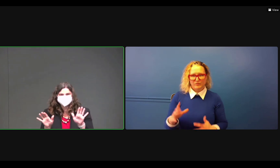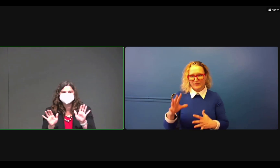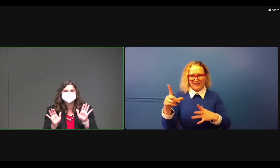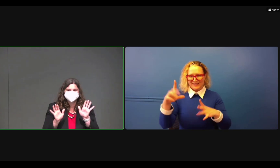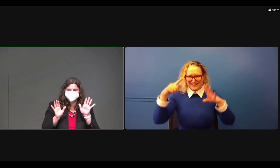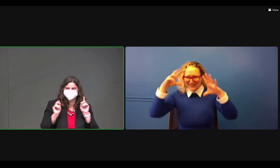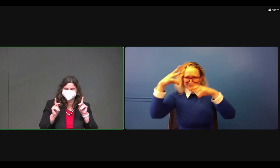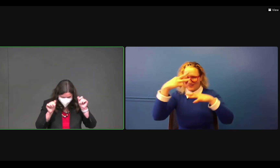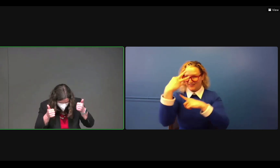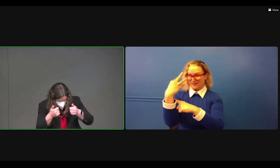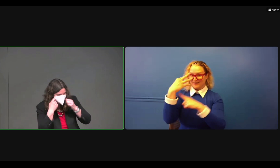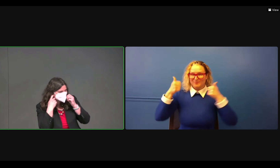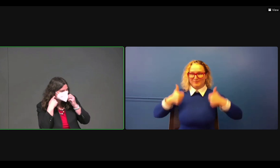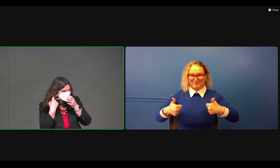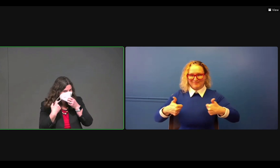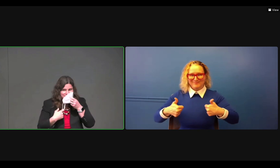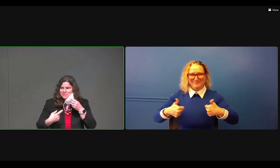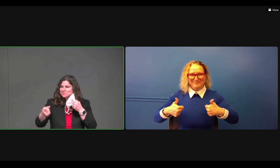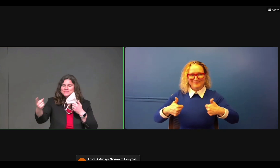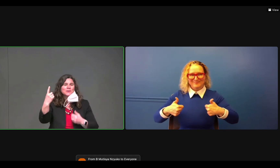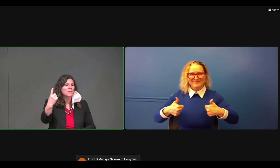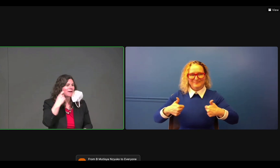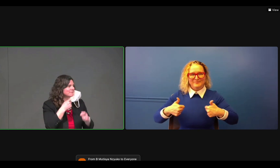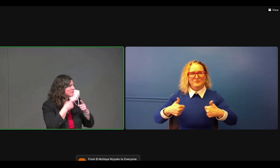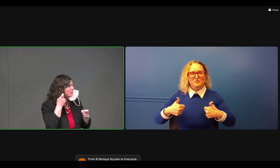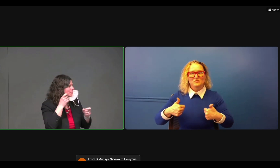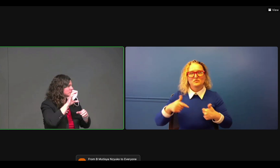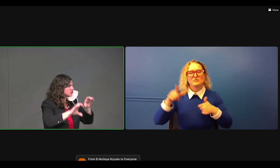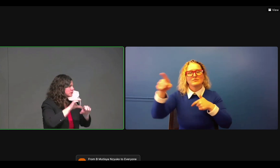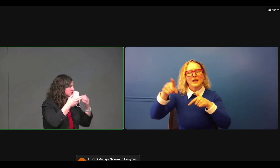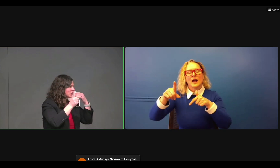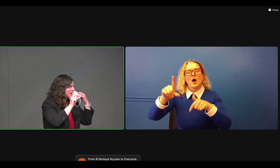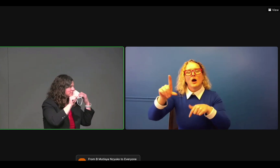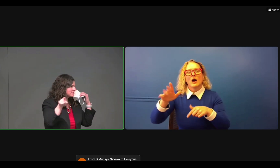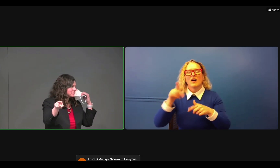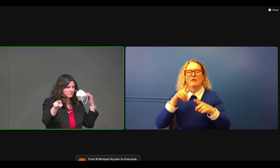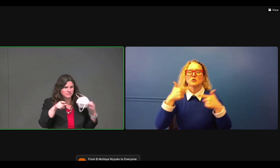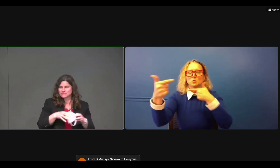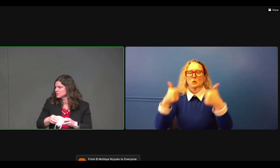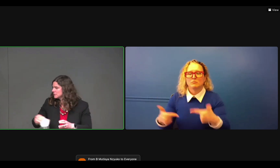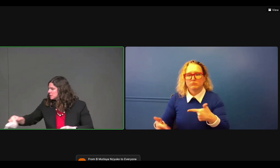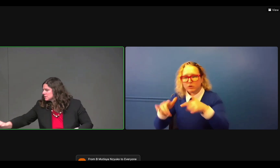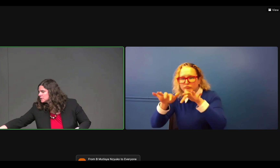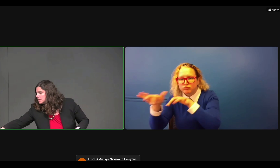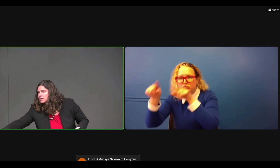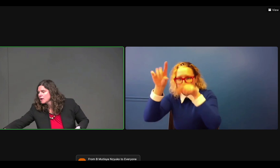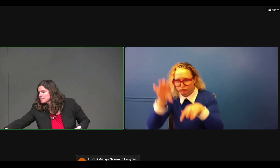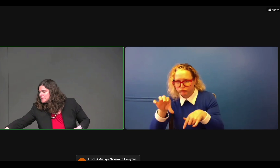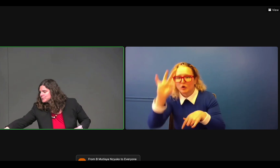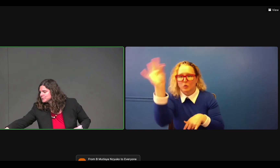I'm still not used to this room setup. Sorry. Let me find my angle. So a question from the